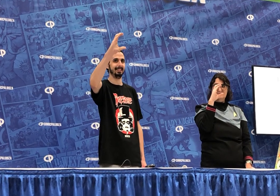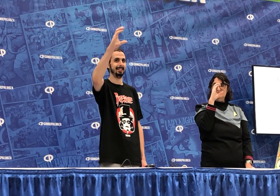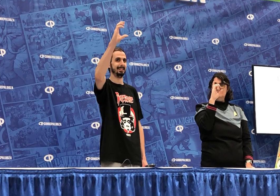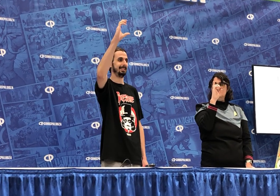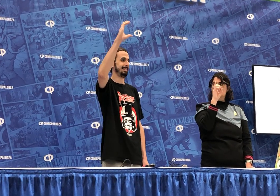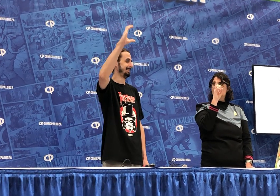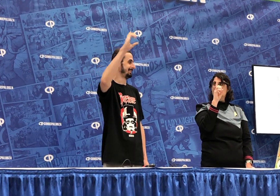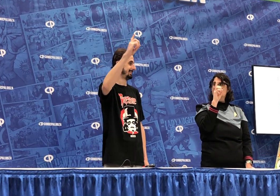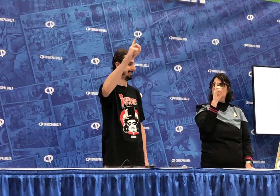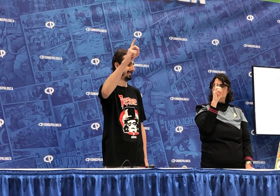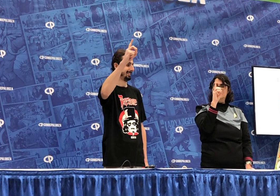D,